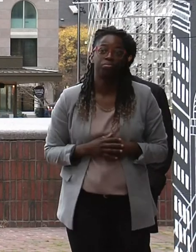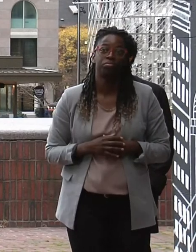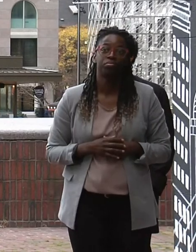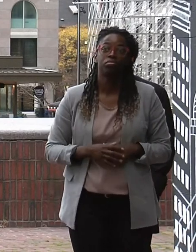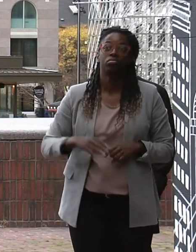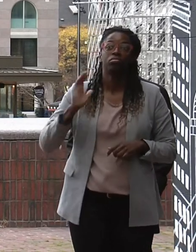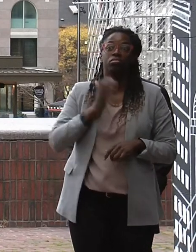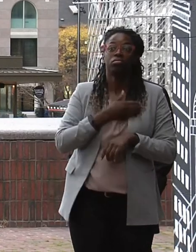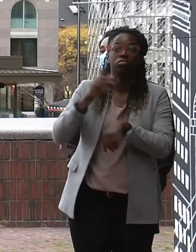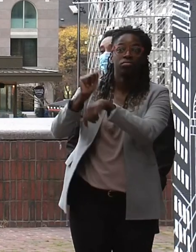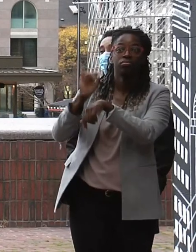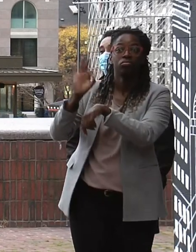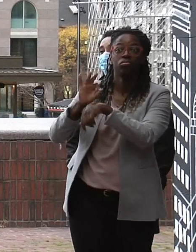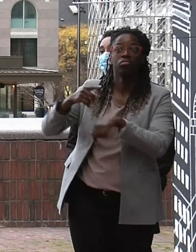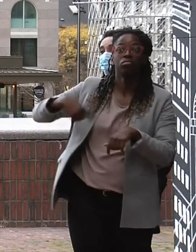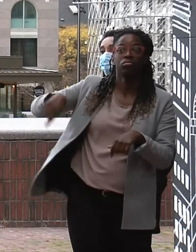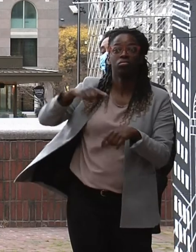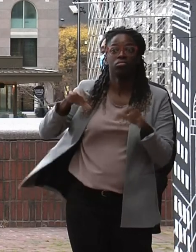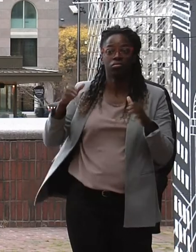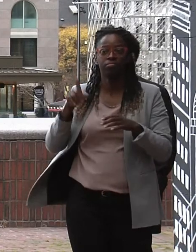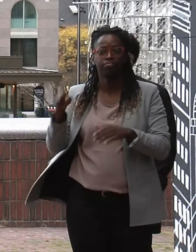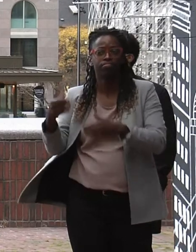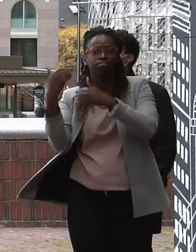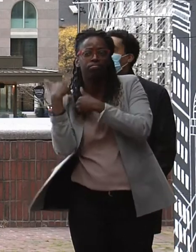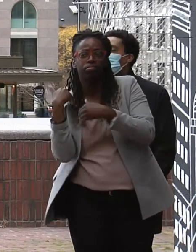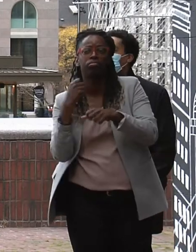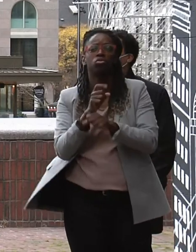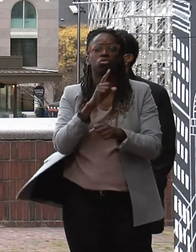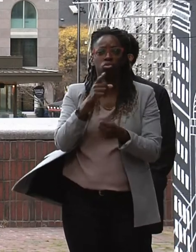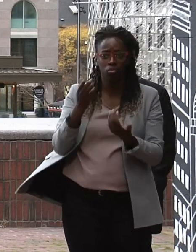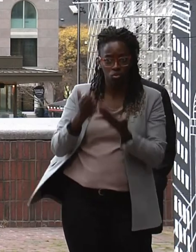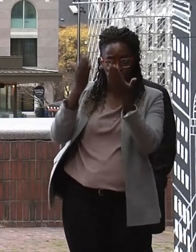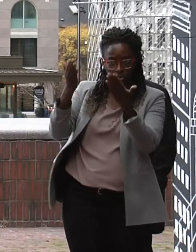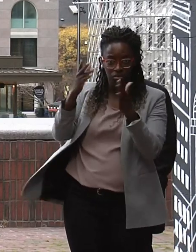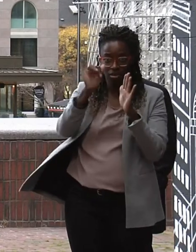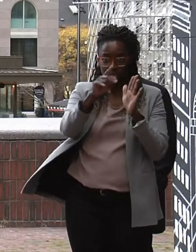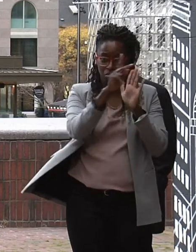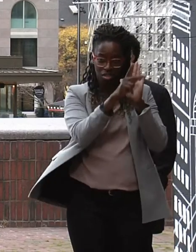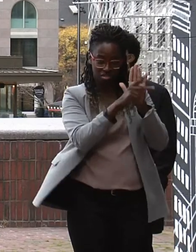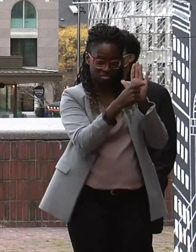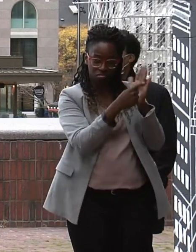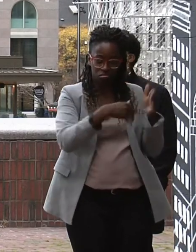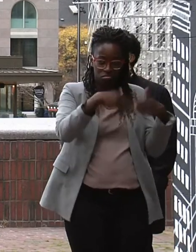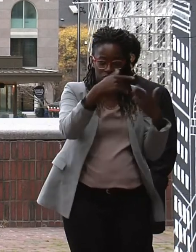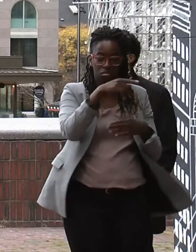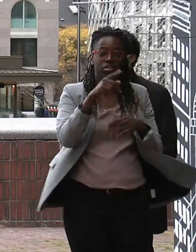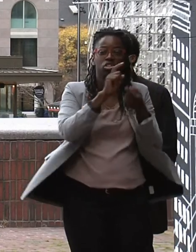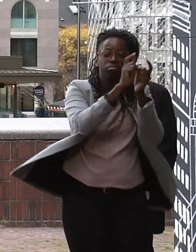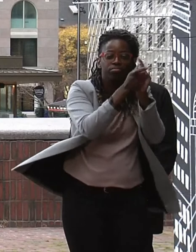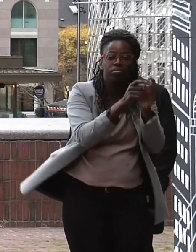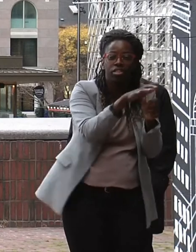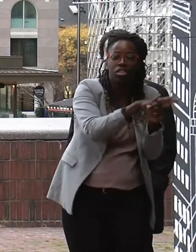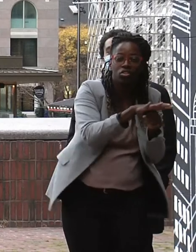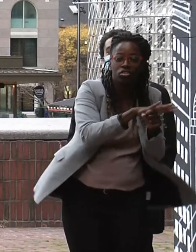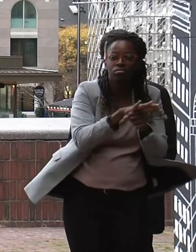policy recommendations in four areas: use of force policies, the expansion of the body-worn